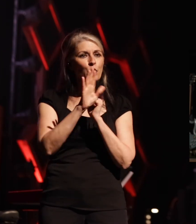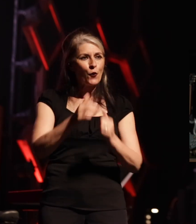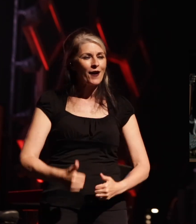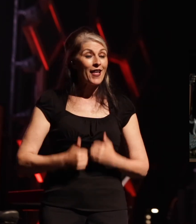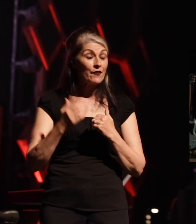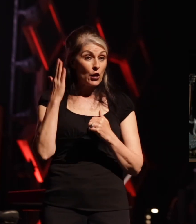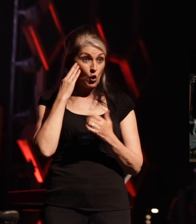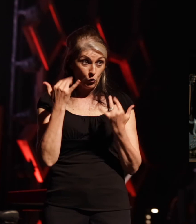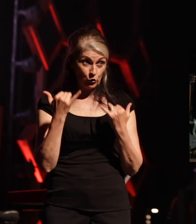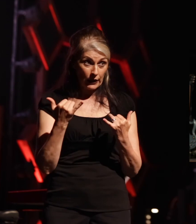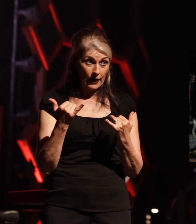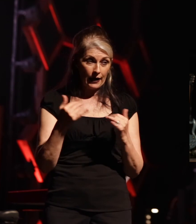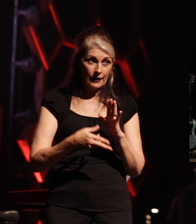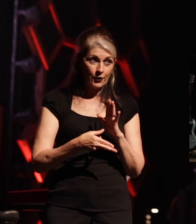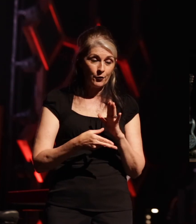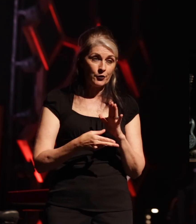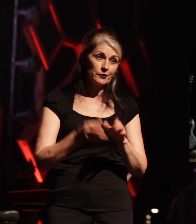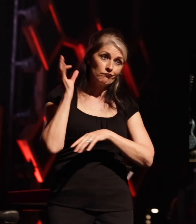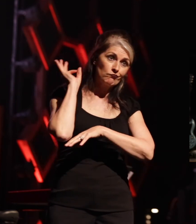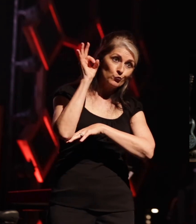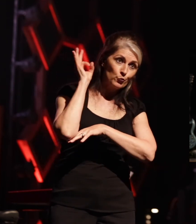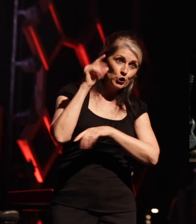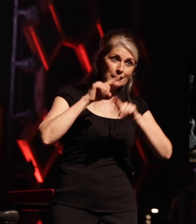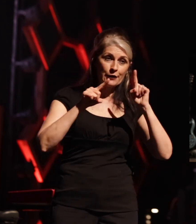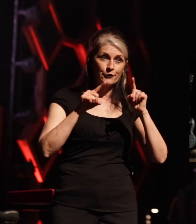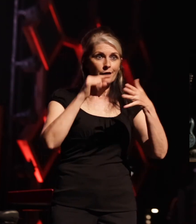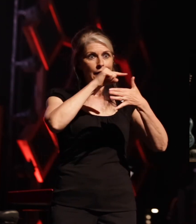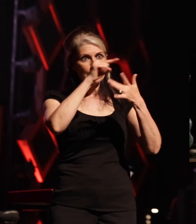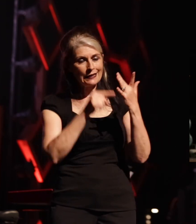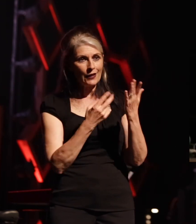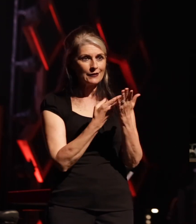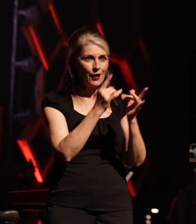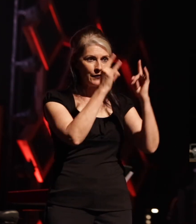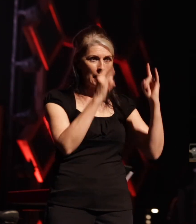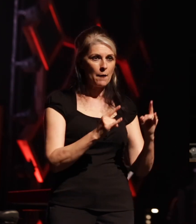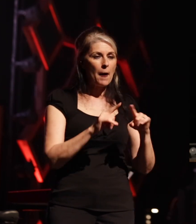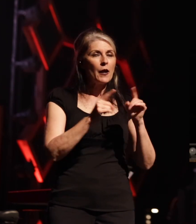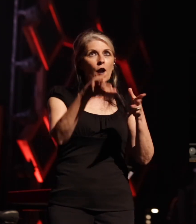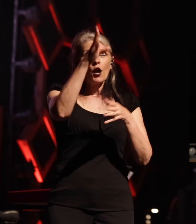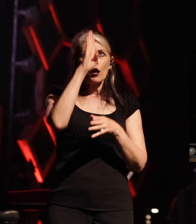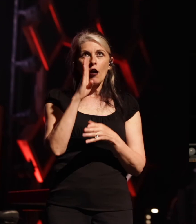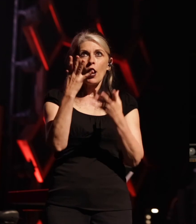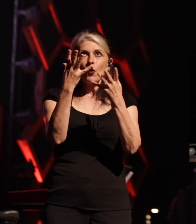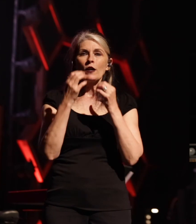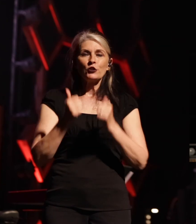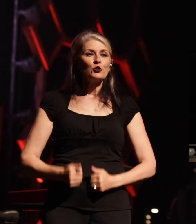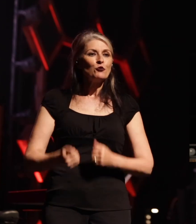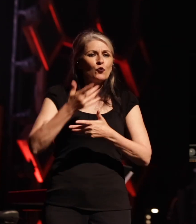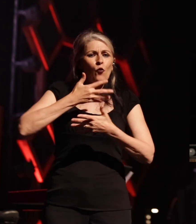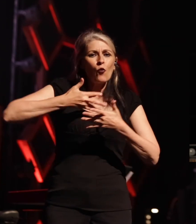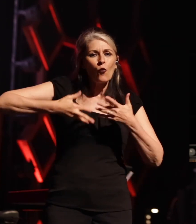and different details of it, but God wants to dwell with you. He wants to meet you where you're